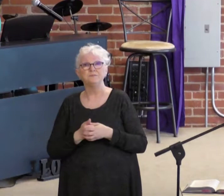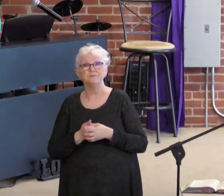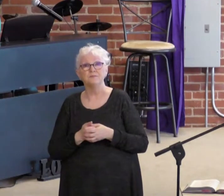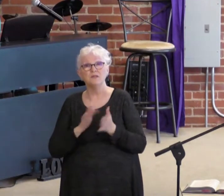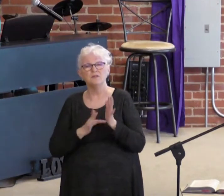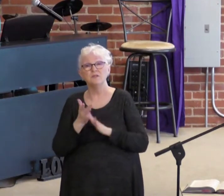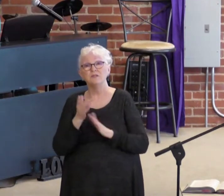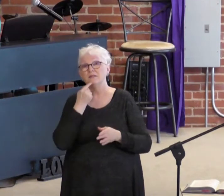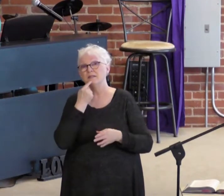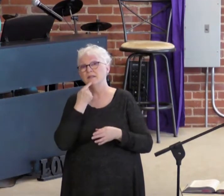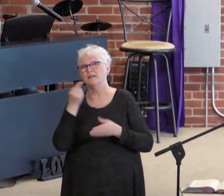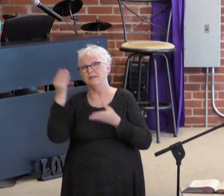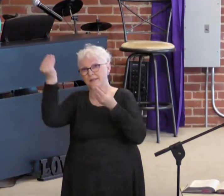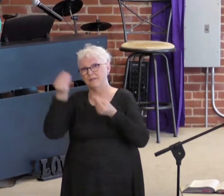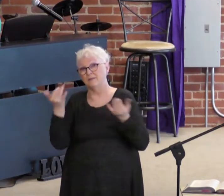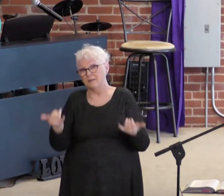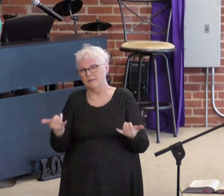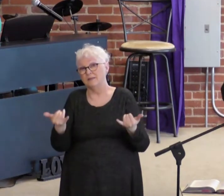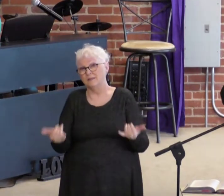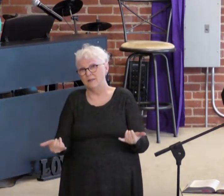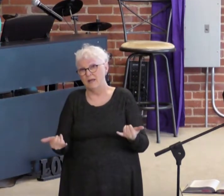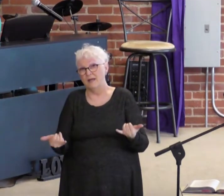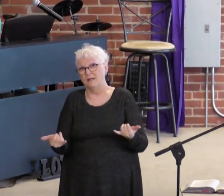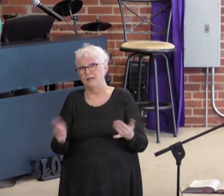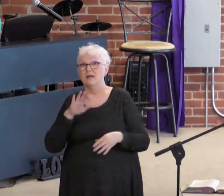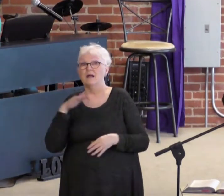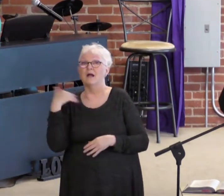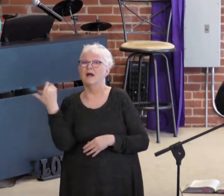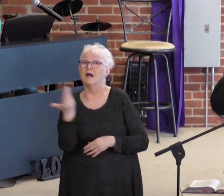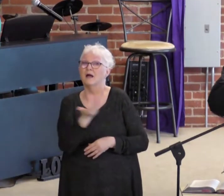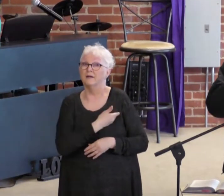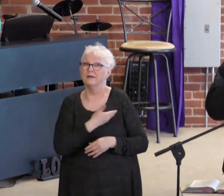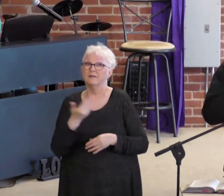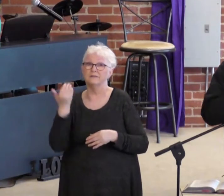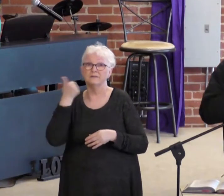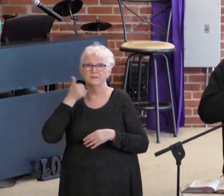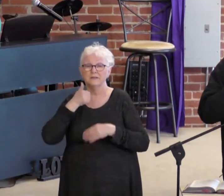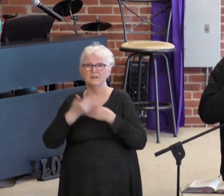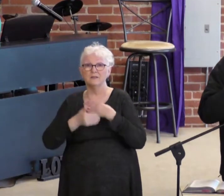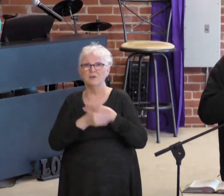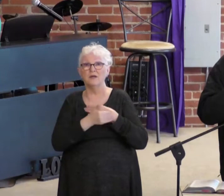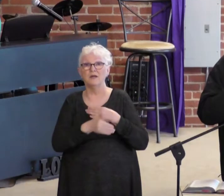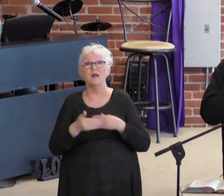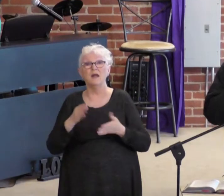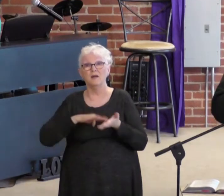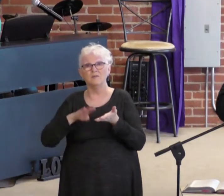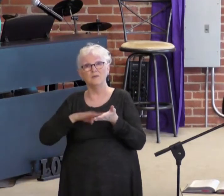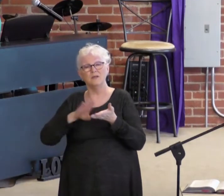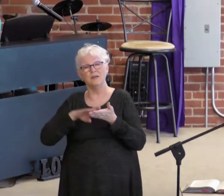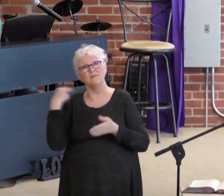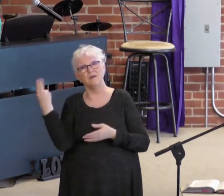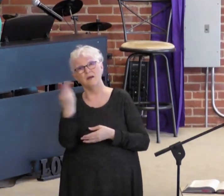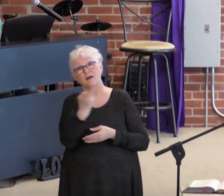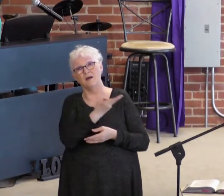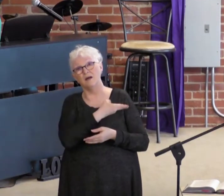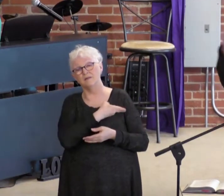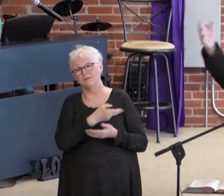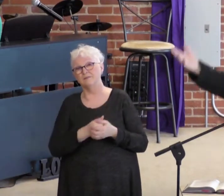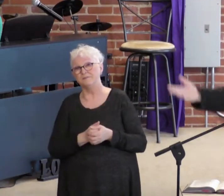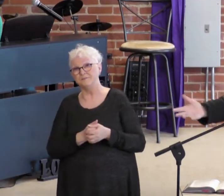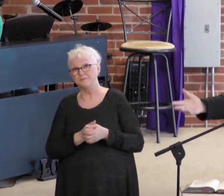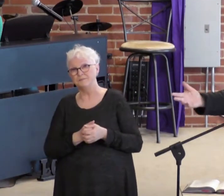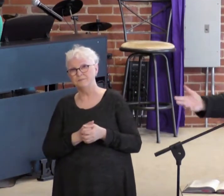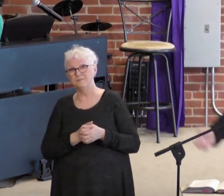give us this day our daily bread and forgive us. Forgive us. See,